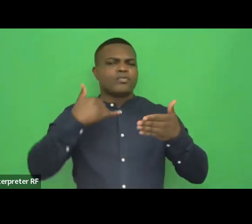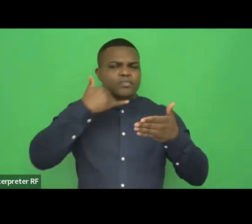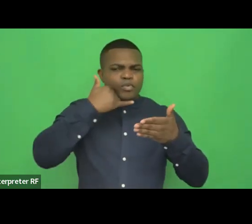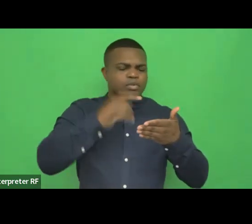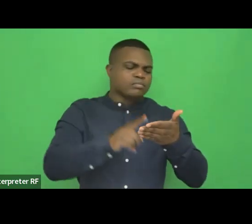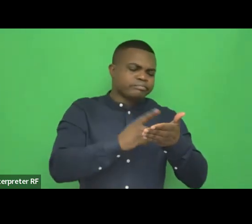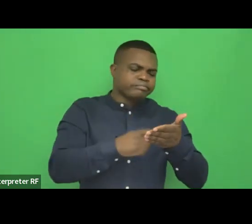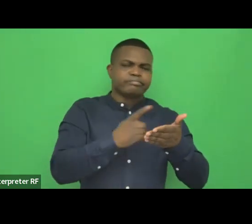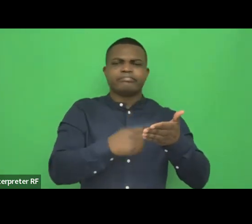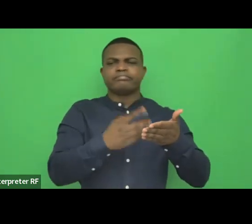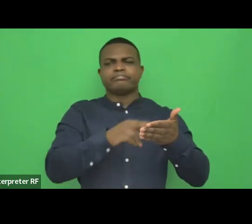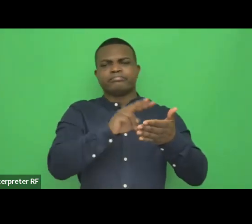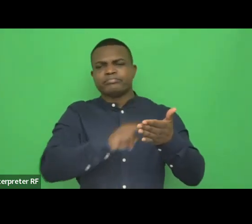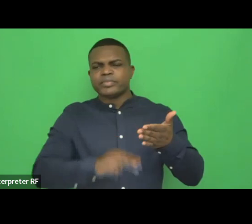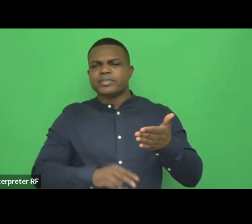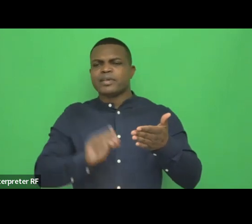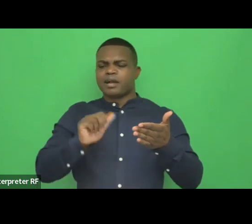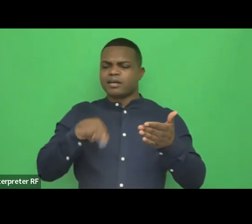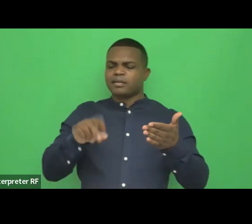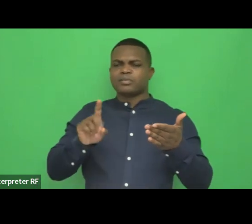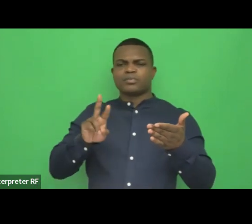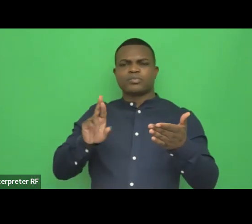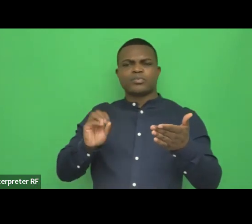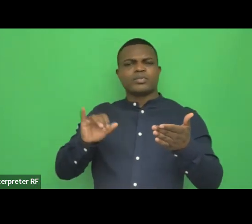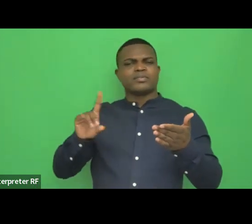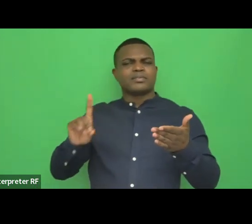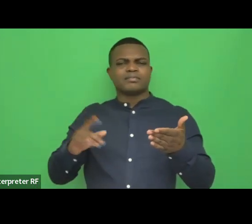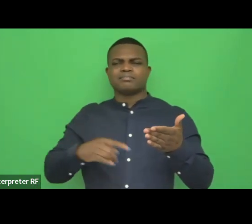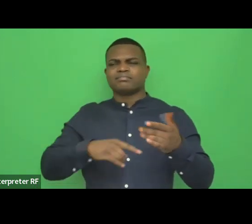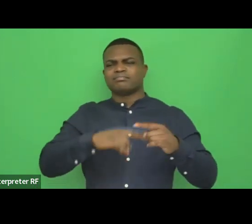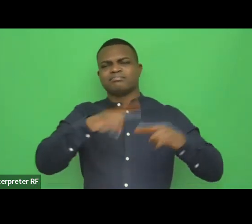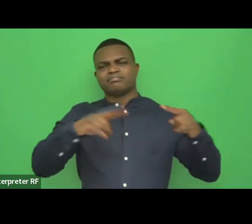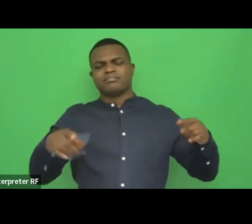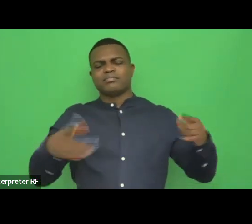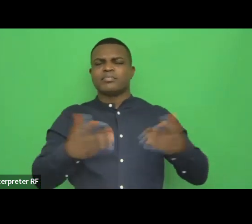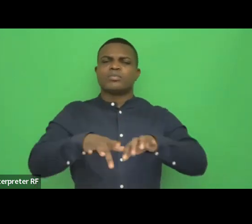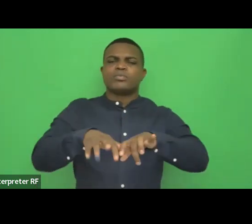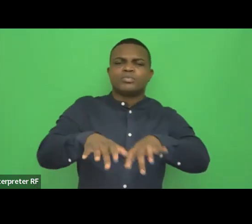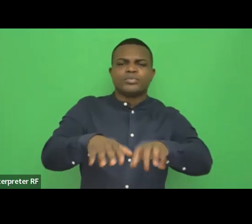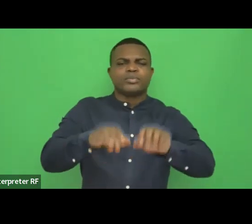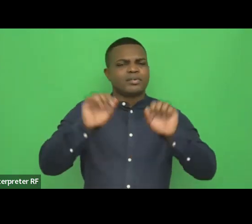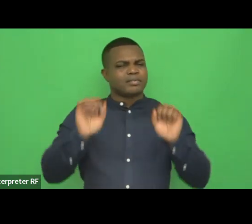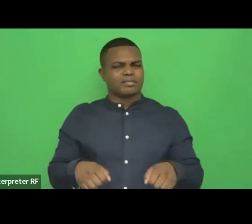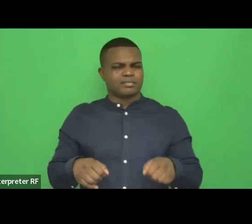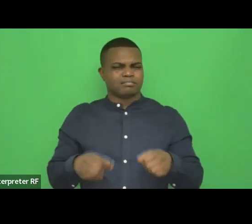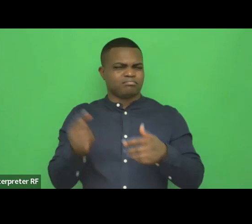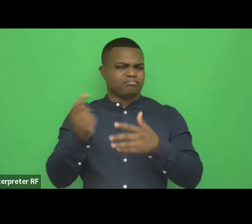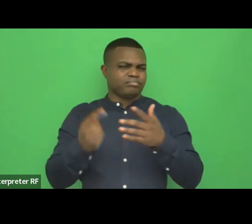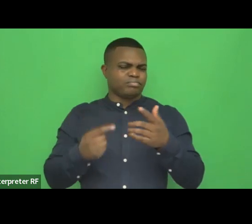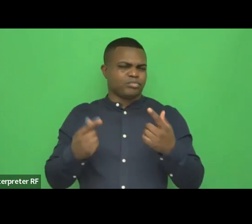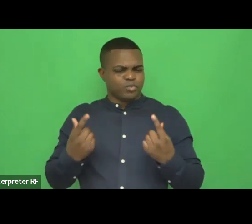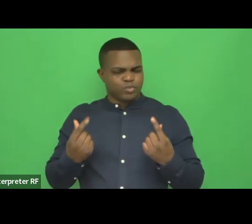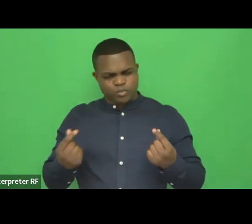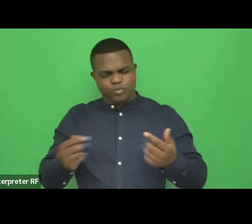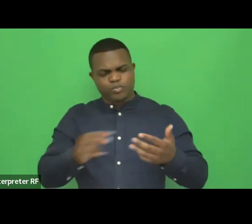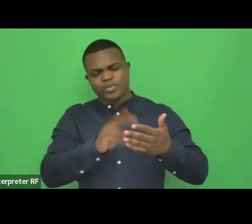on. Another example of one of those apps is one called Collibrio. And again, there are links to all of these on that web page